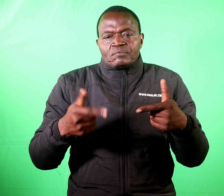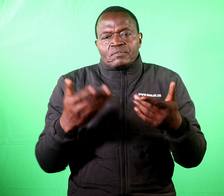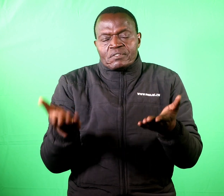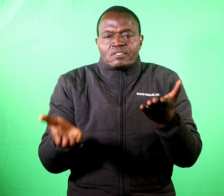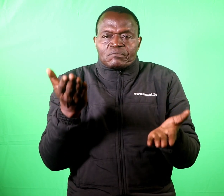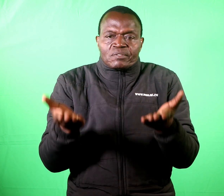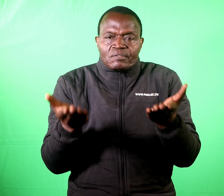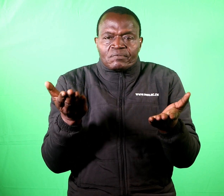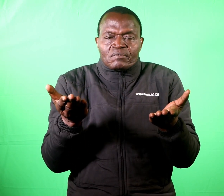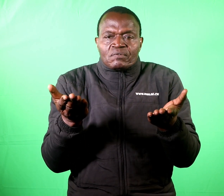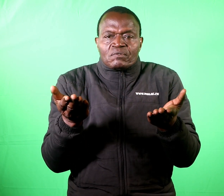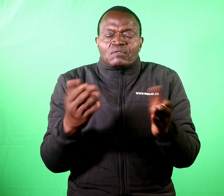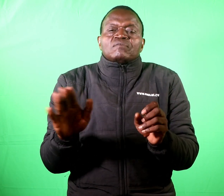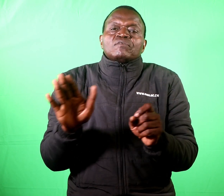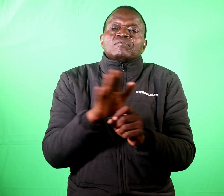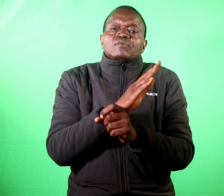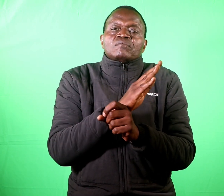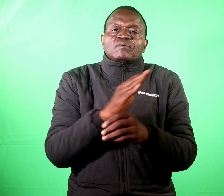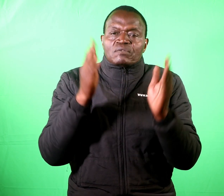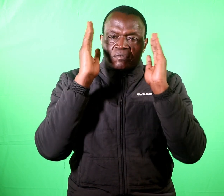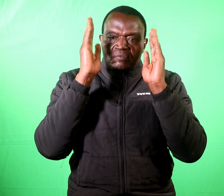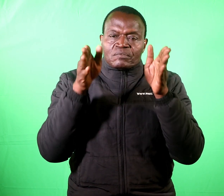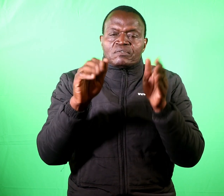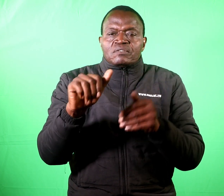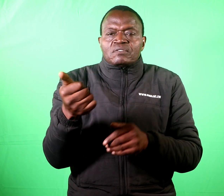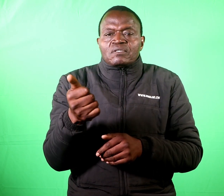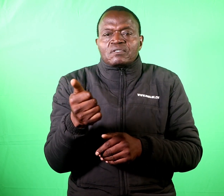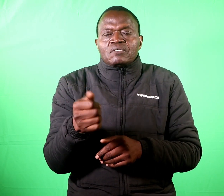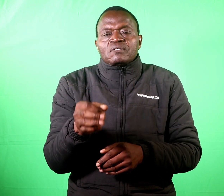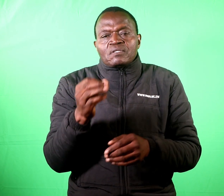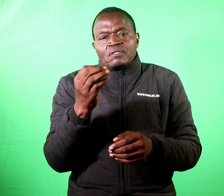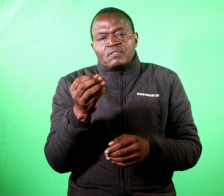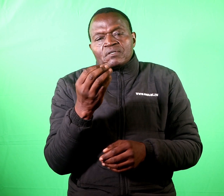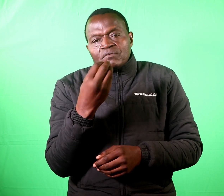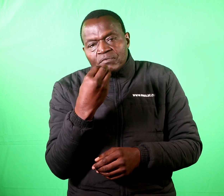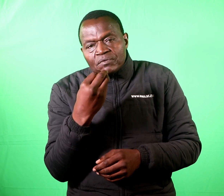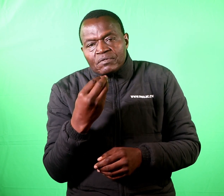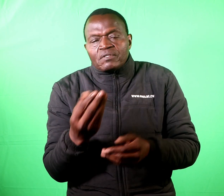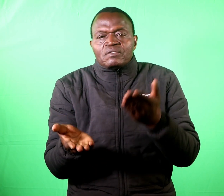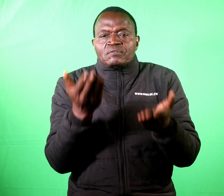assessments in fulfillment of Commitment 6 of the Food and Nutrition Security Policy.